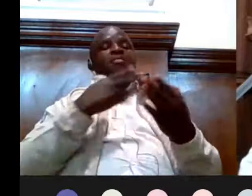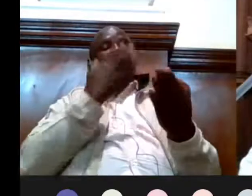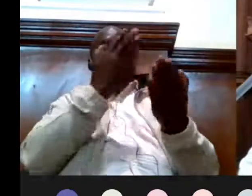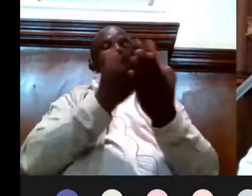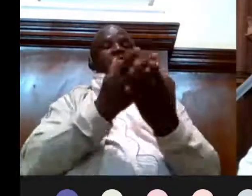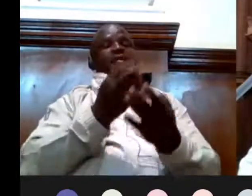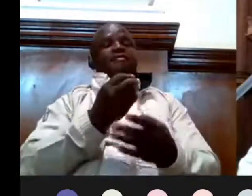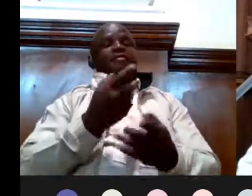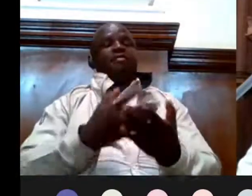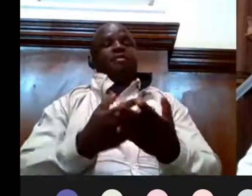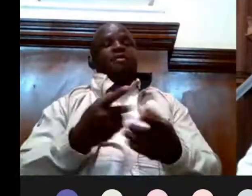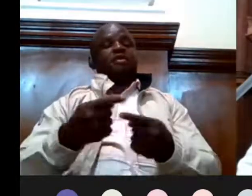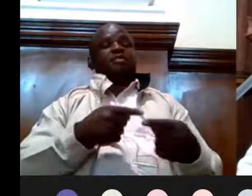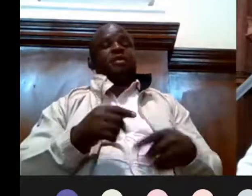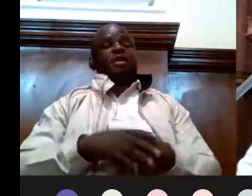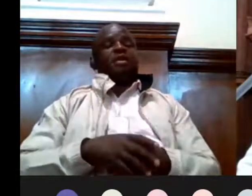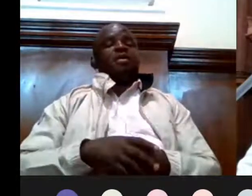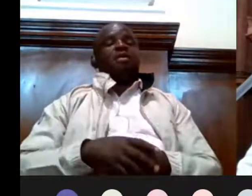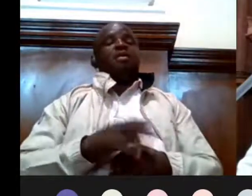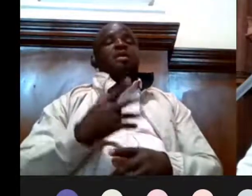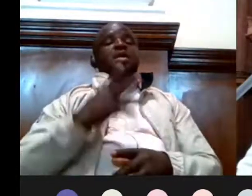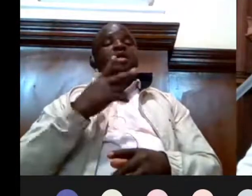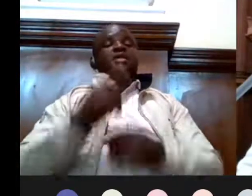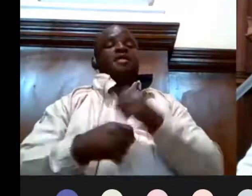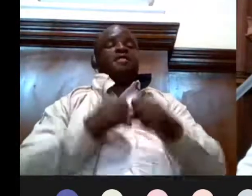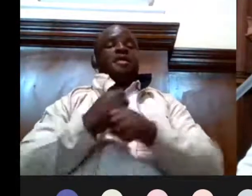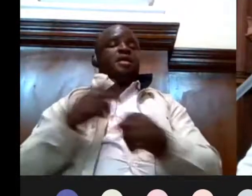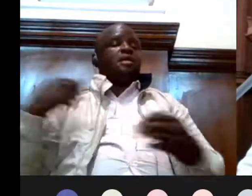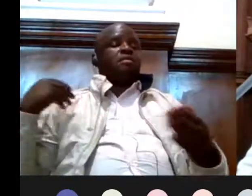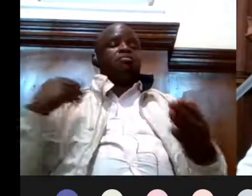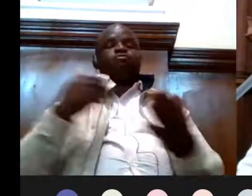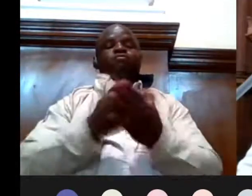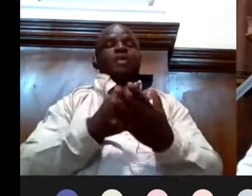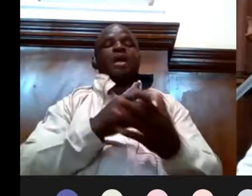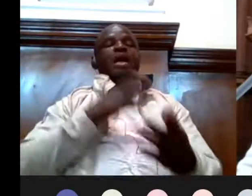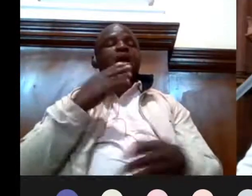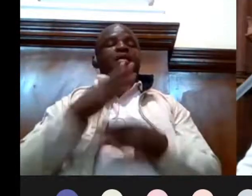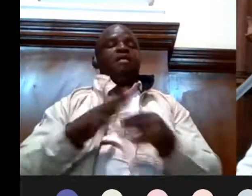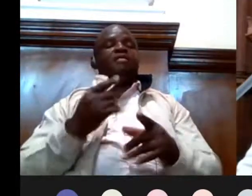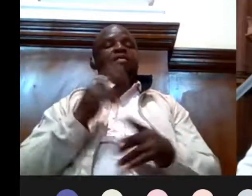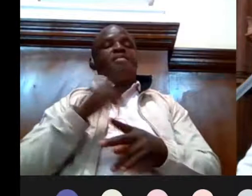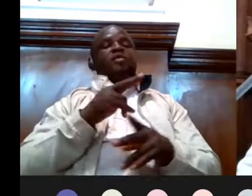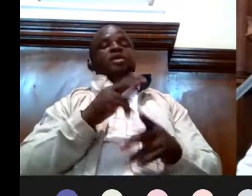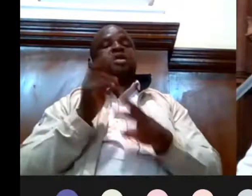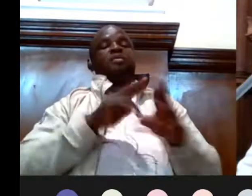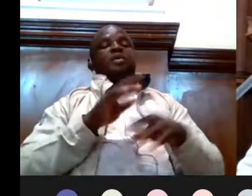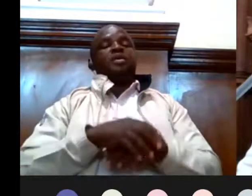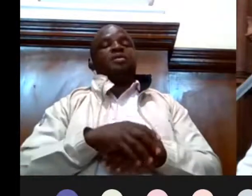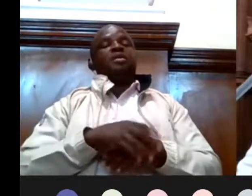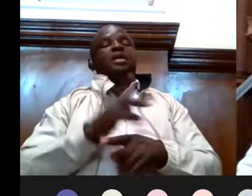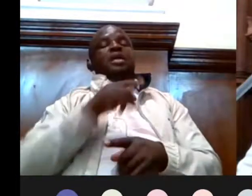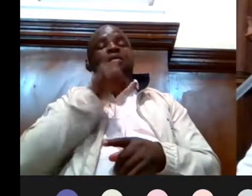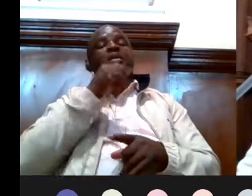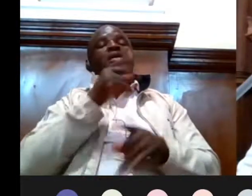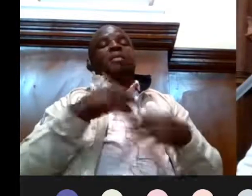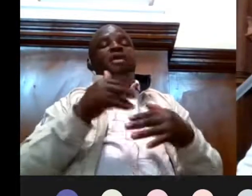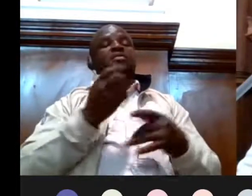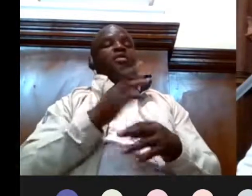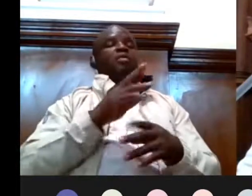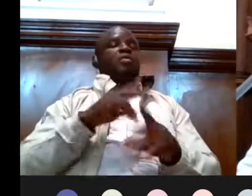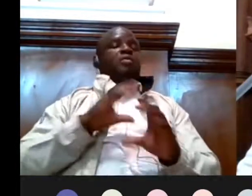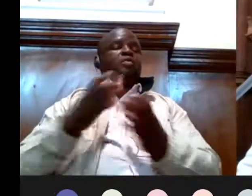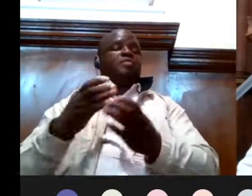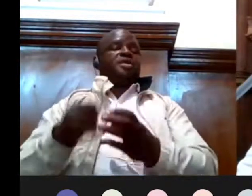House. In 7 years, I have never seen such a report, either in the House or in the